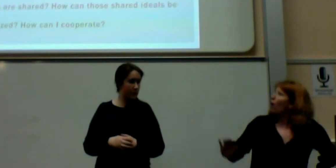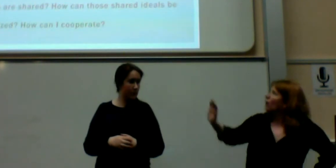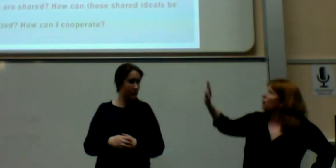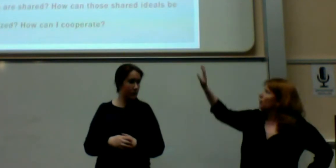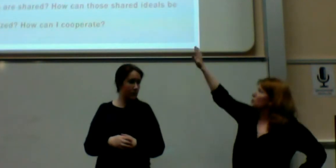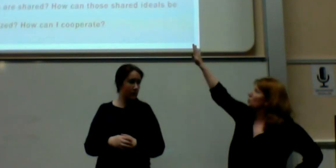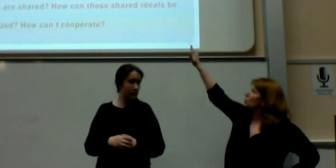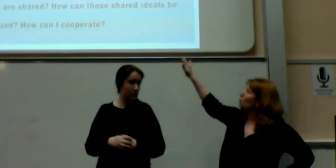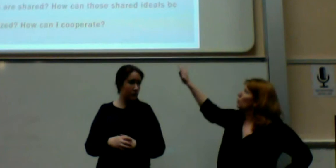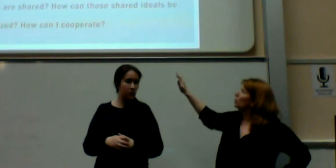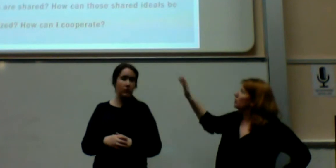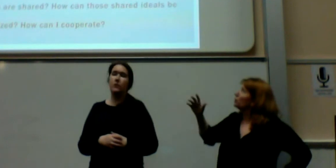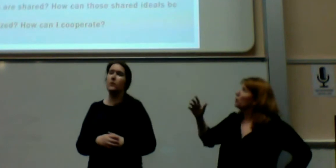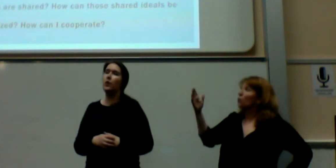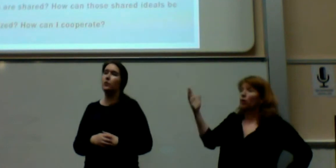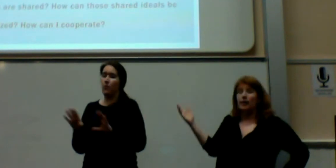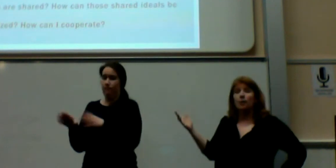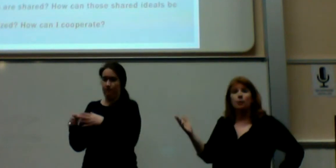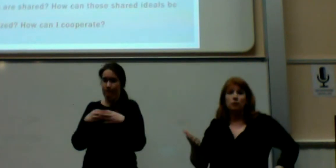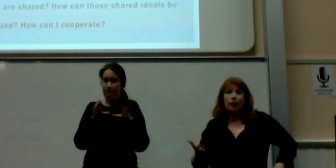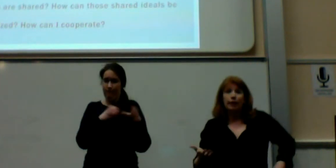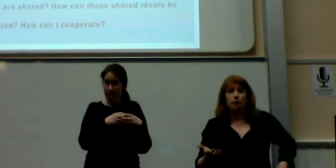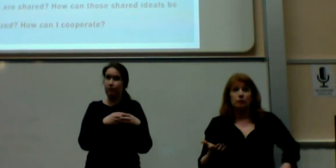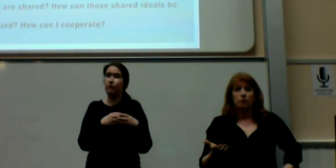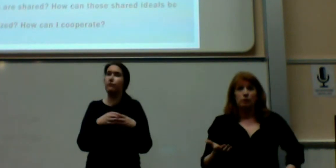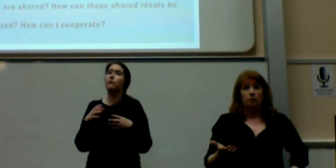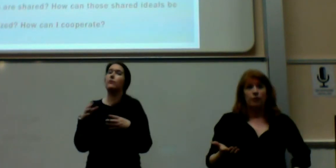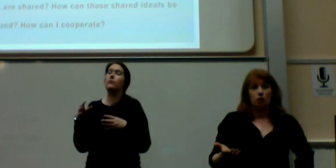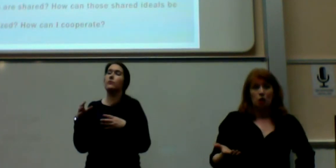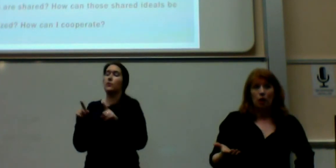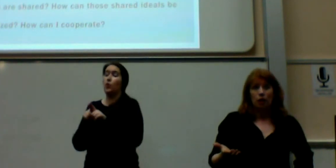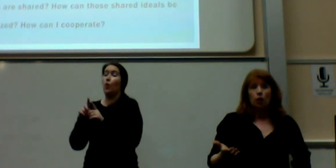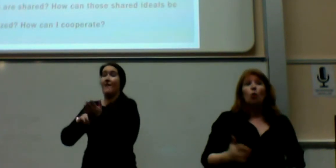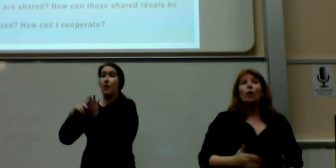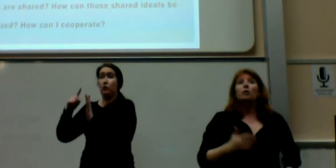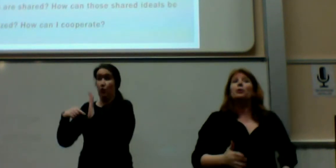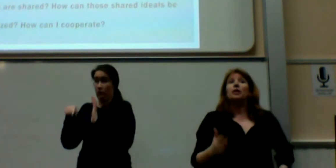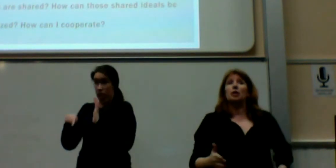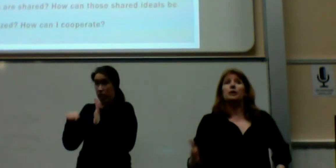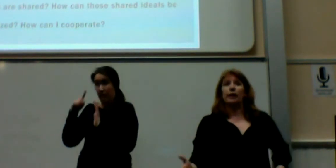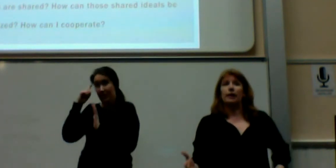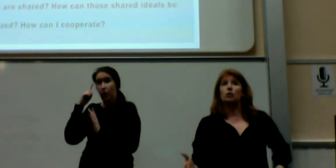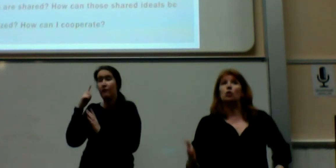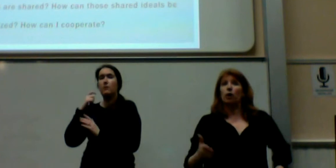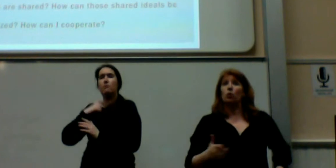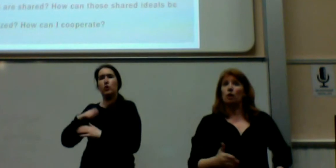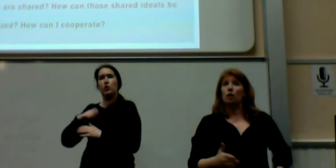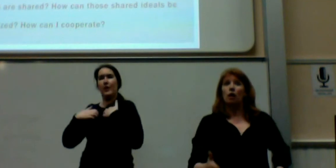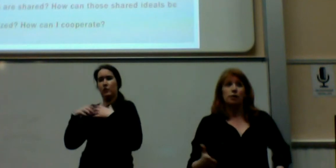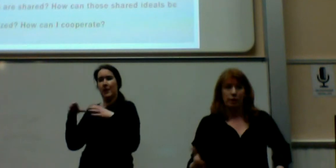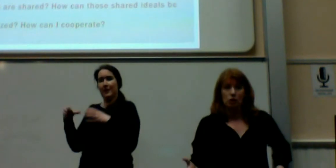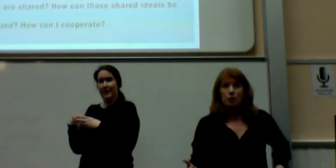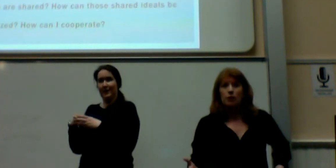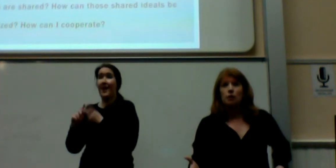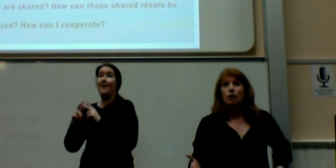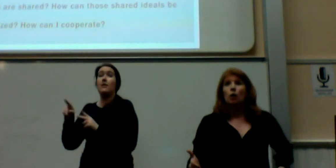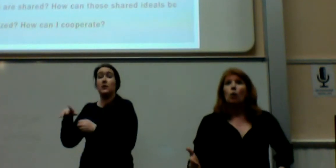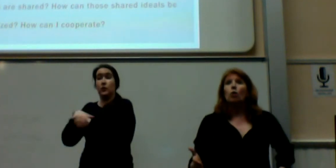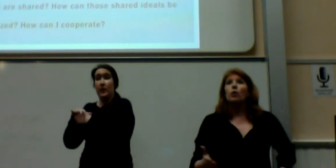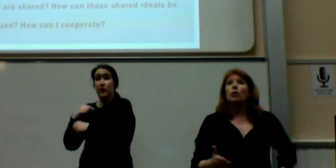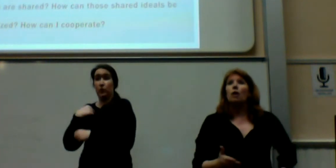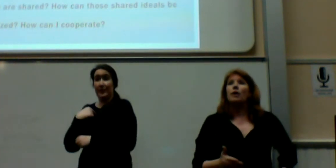So all of us will, if we, for example, like Valjean, when put in a place where we are